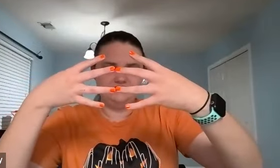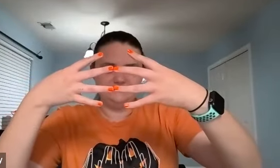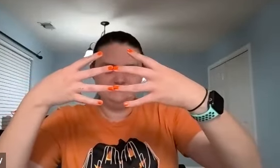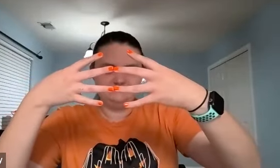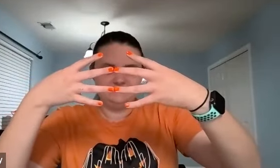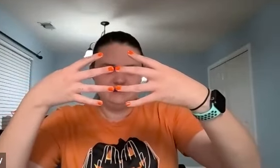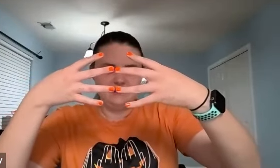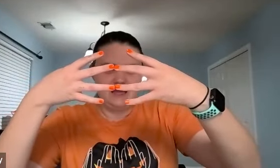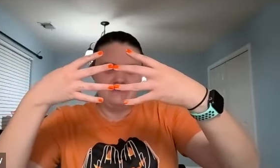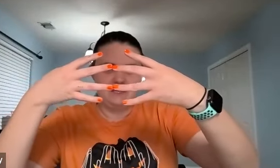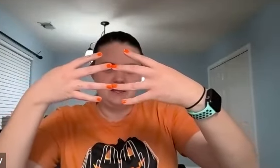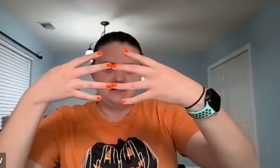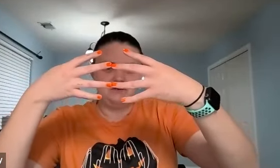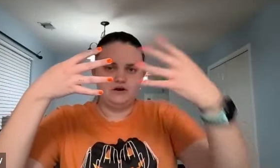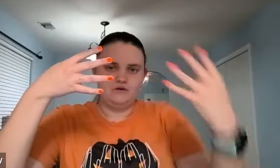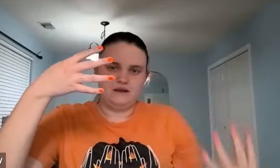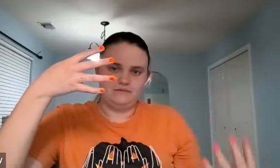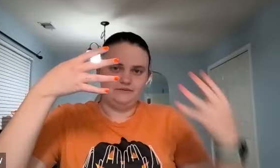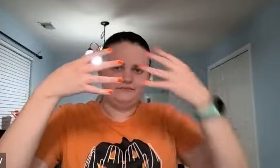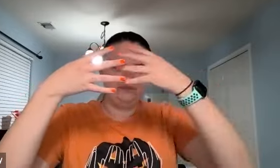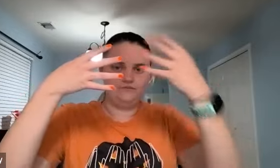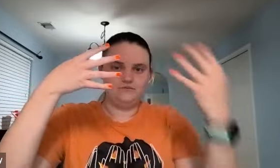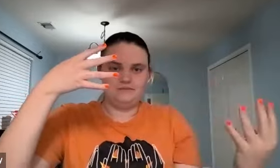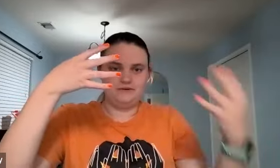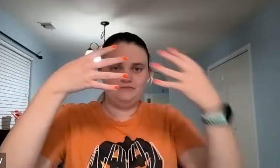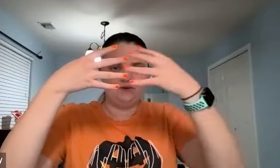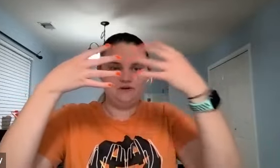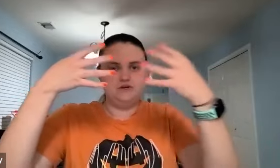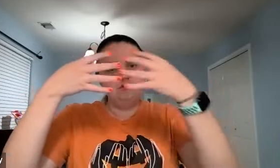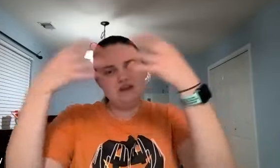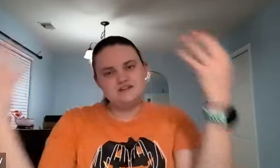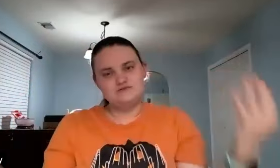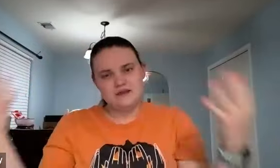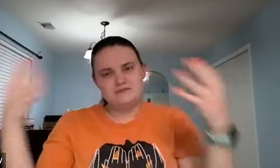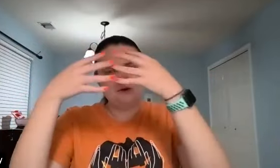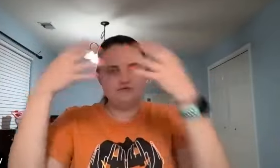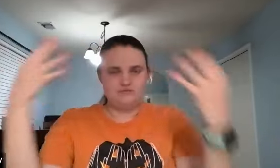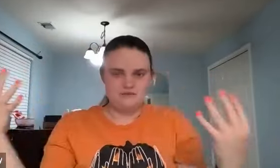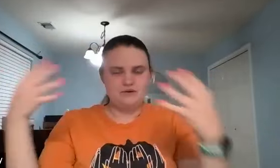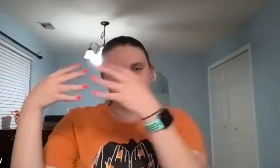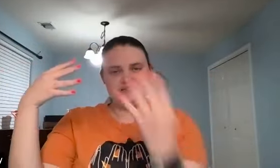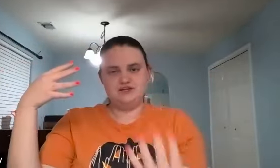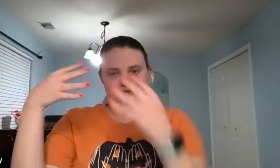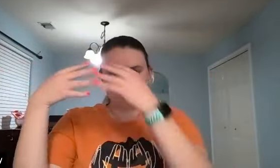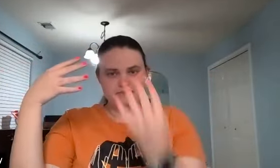fingers, and then you go rainbow. You can do rainbow. I tend to do